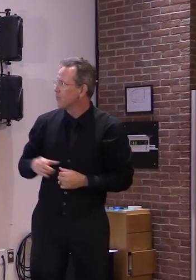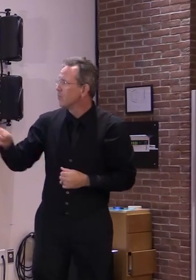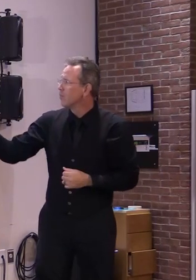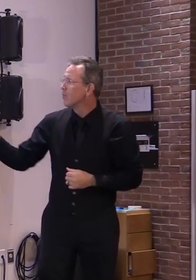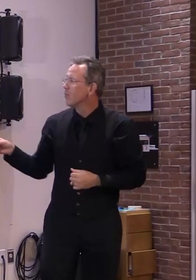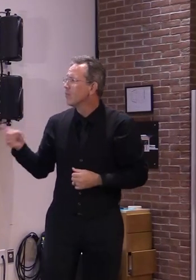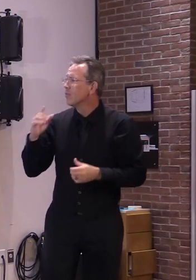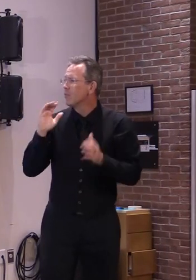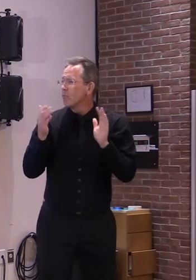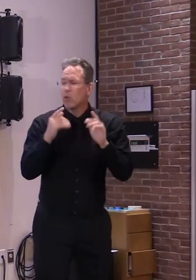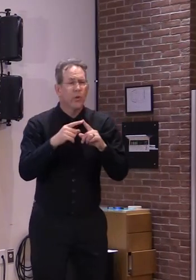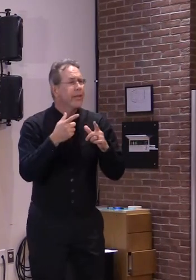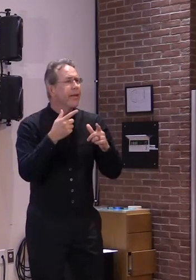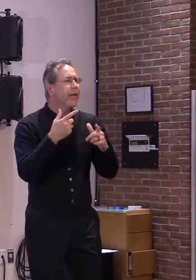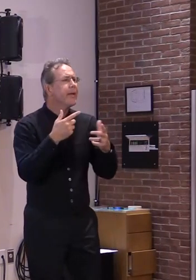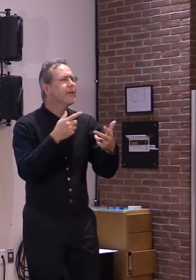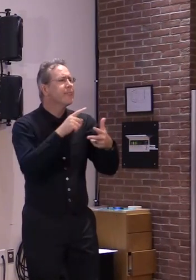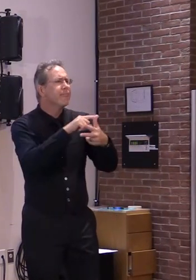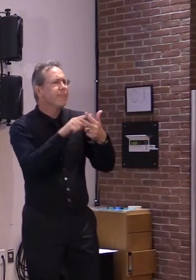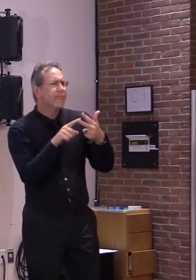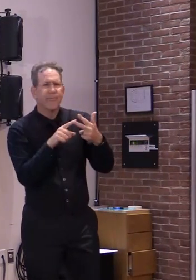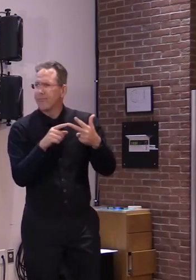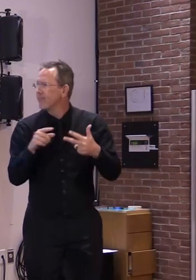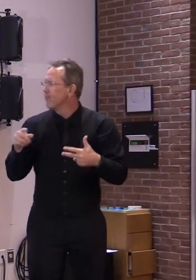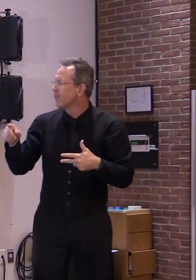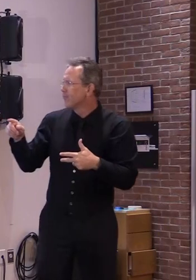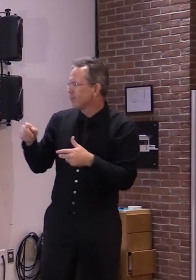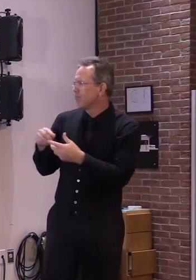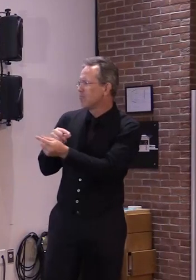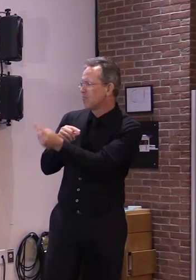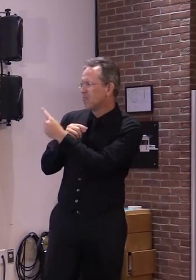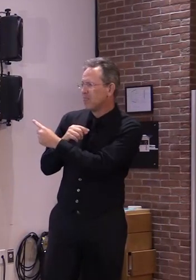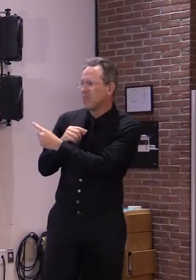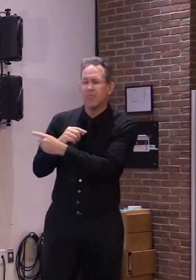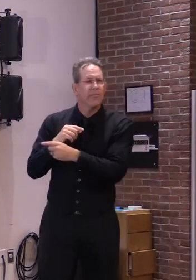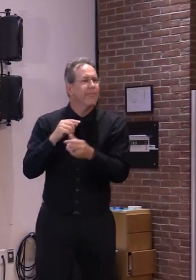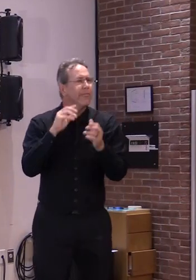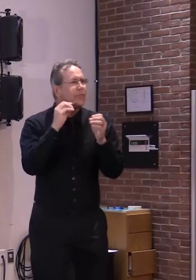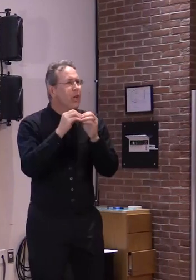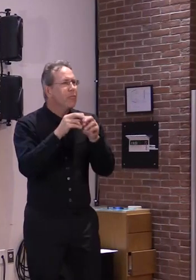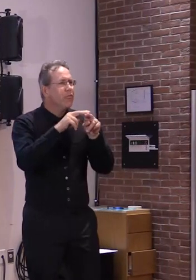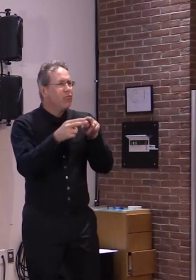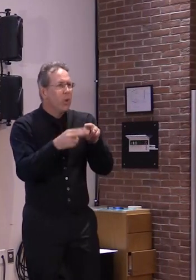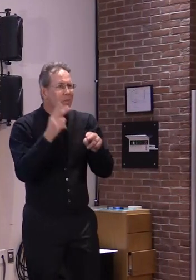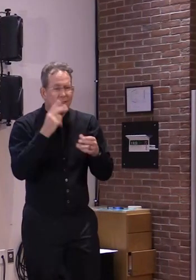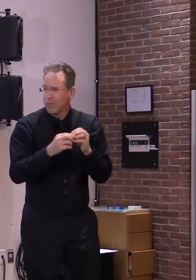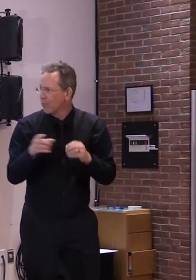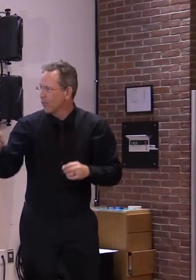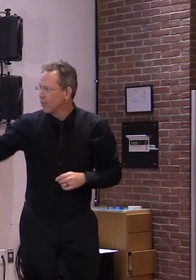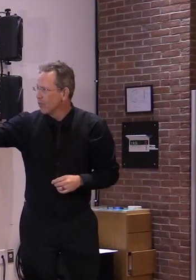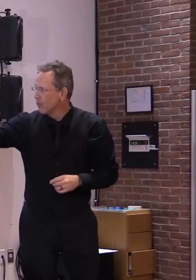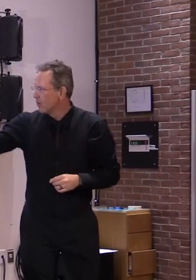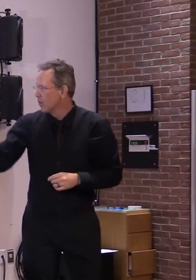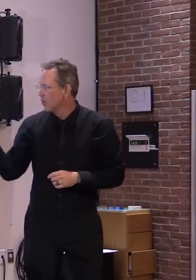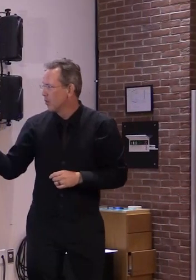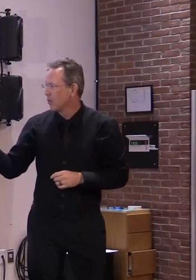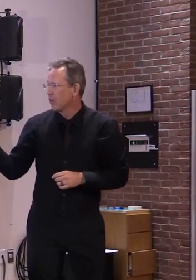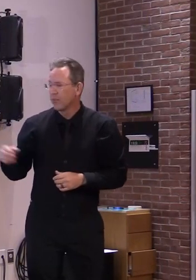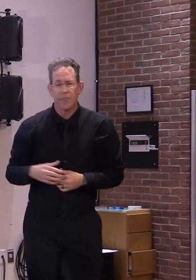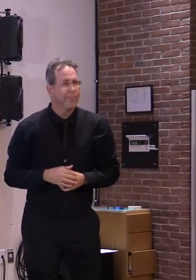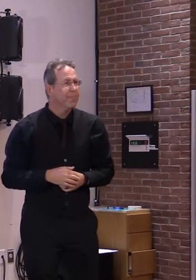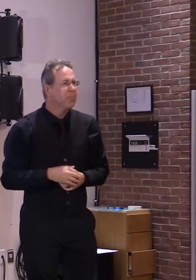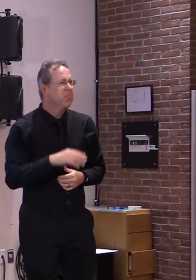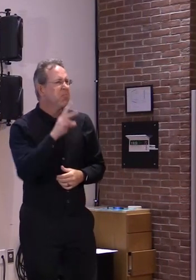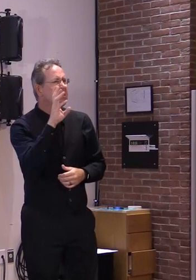July as well. And another bit of good news, fortunately, the Northeast continues to see improvement this week as well, with